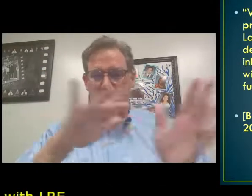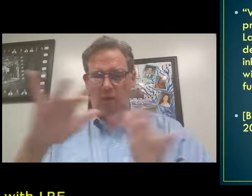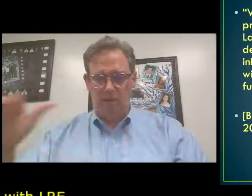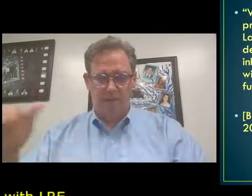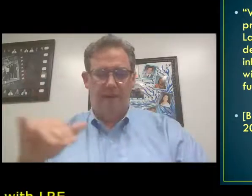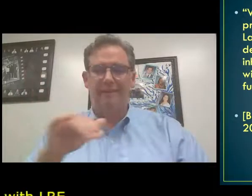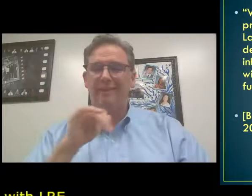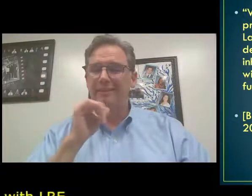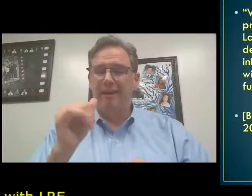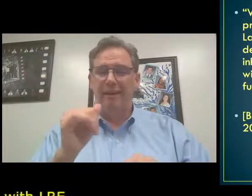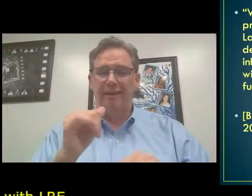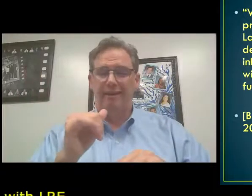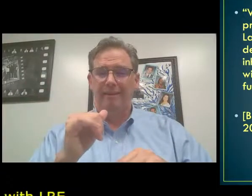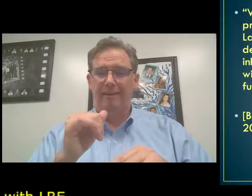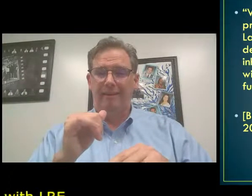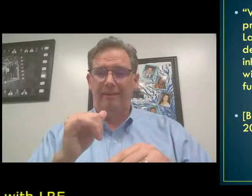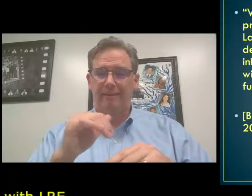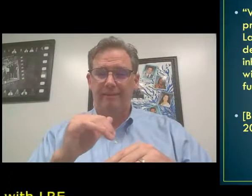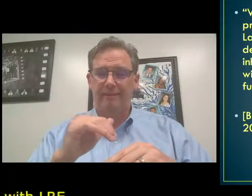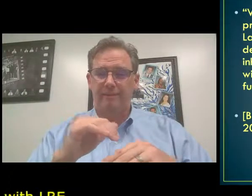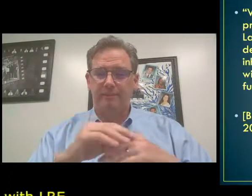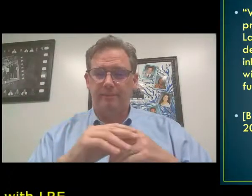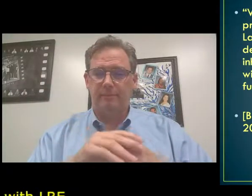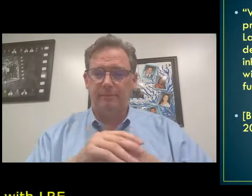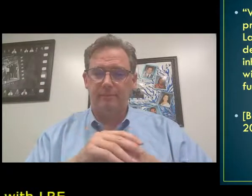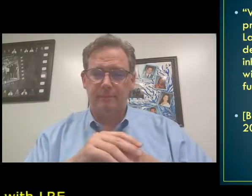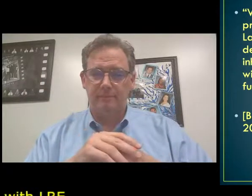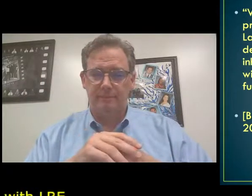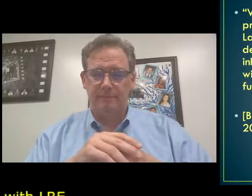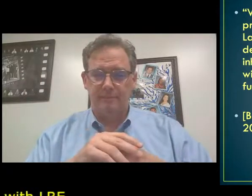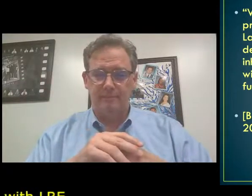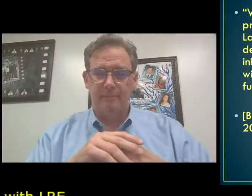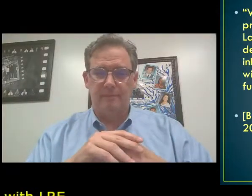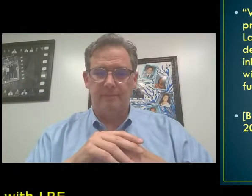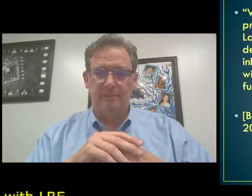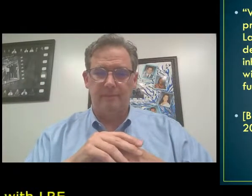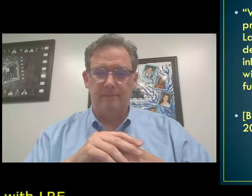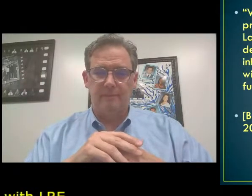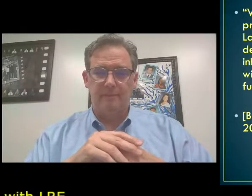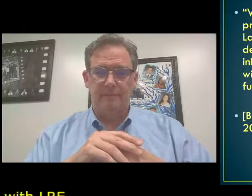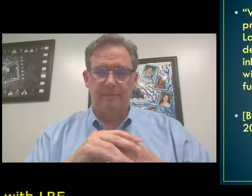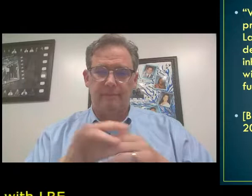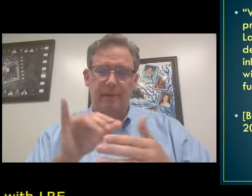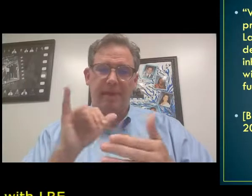Executive function controls all aspects of our thinking, of our socialization,